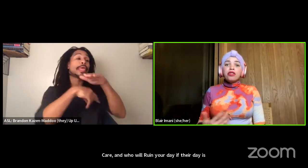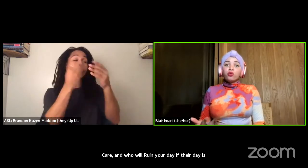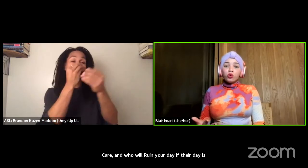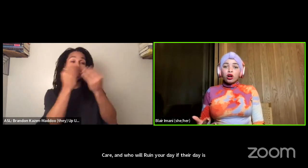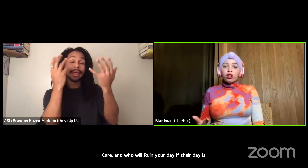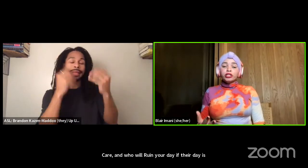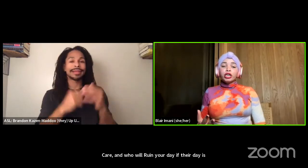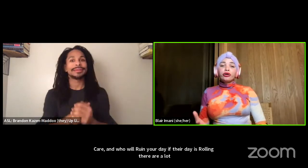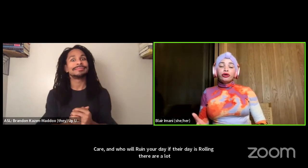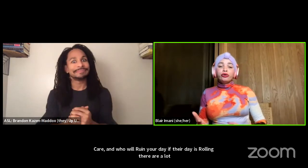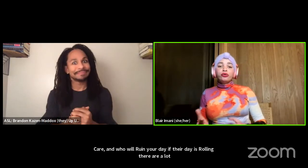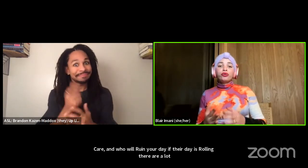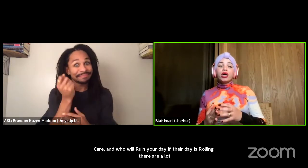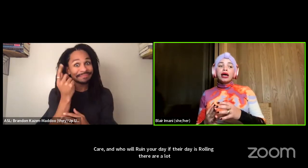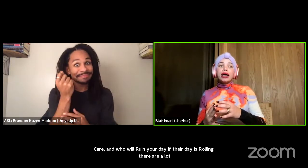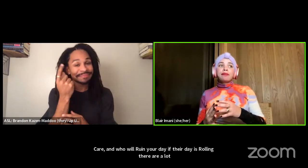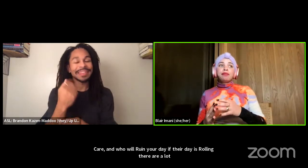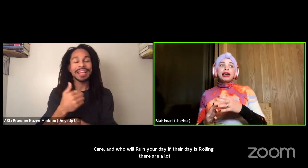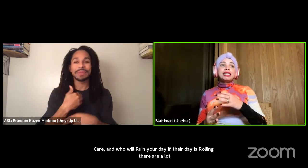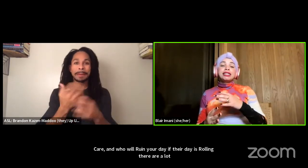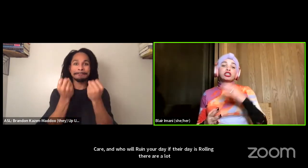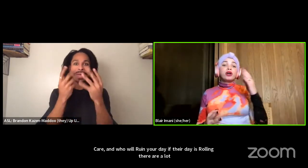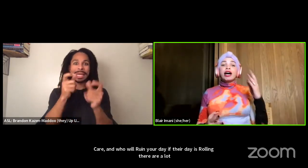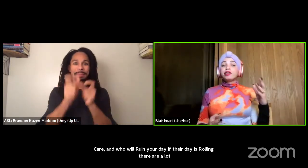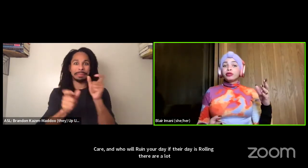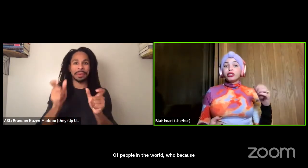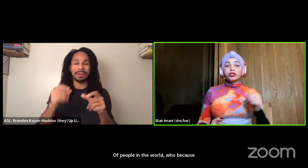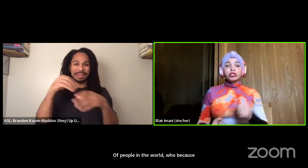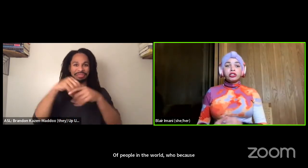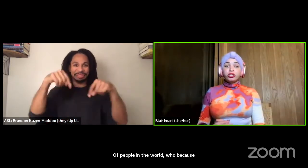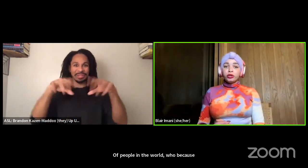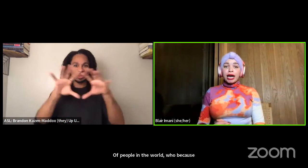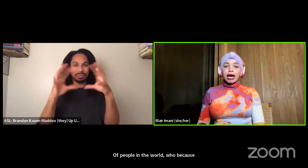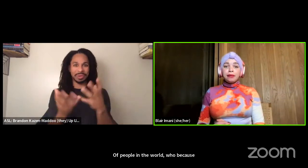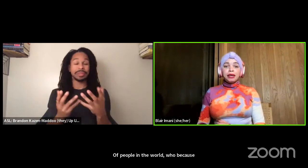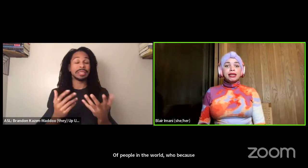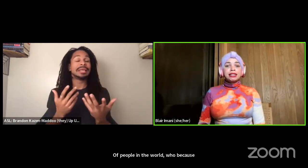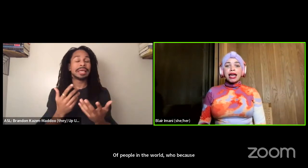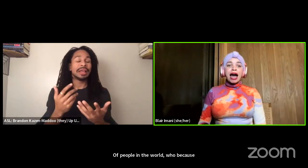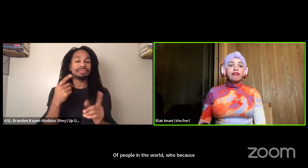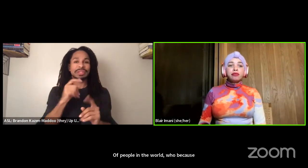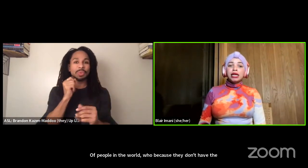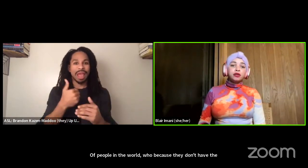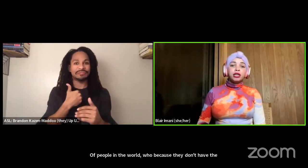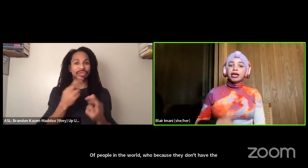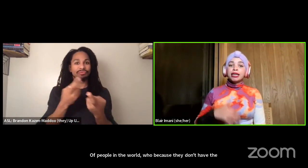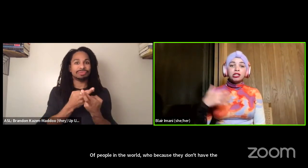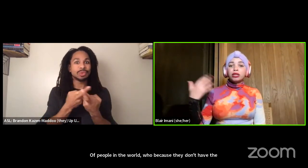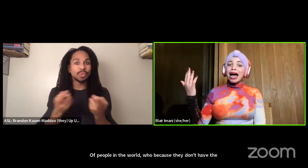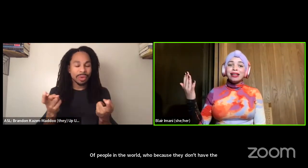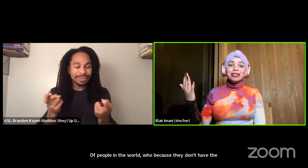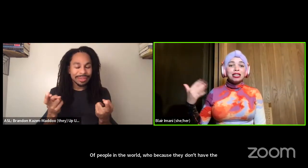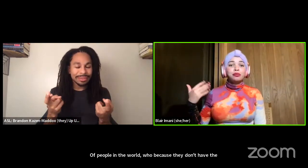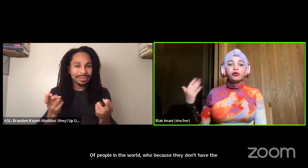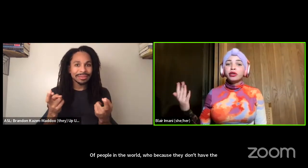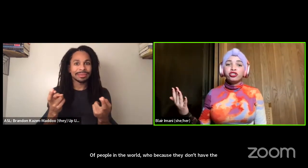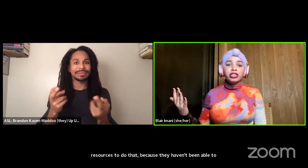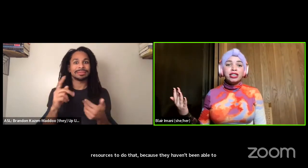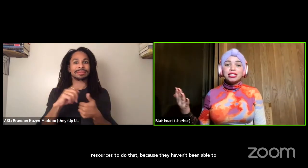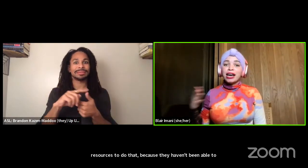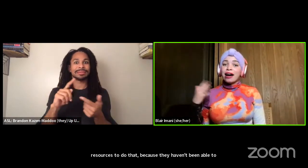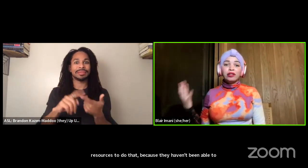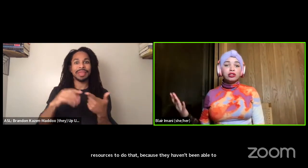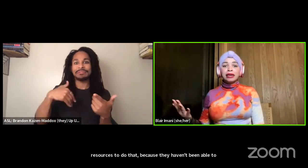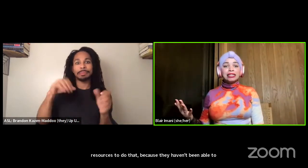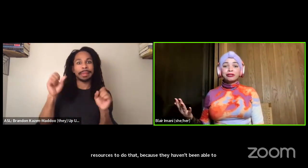people in the world who, because they don't have the resources to do that, because they haven't been able to connect with Allison and